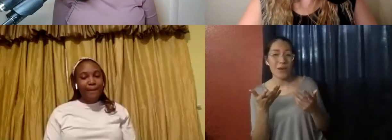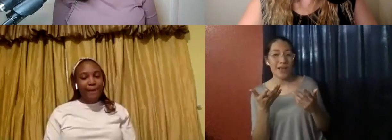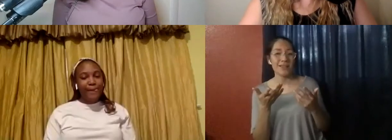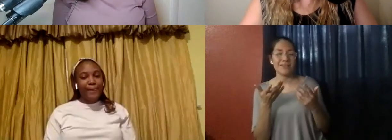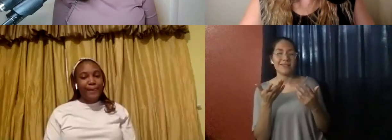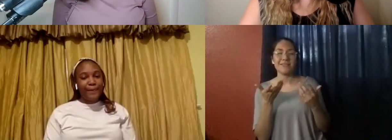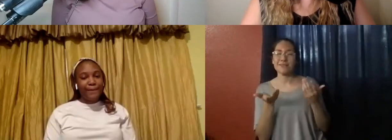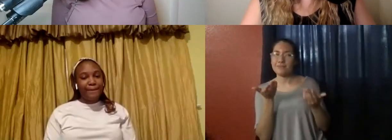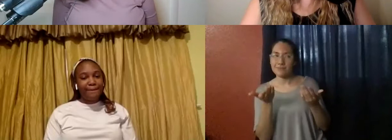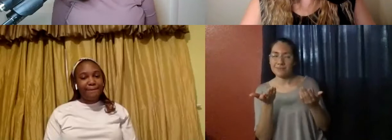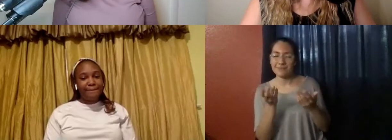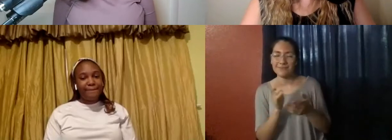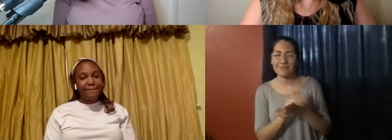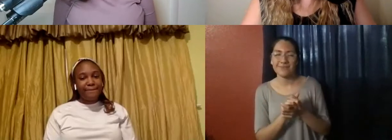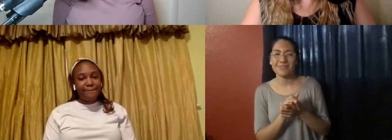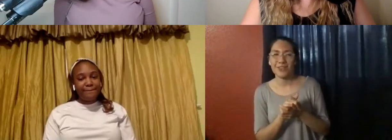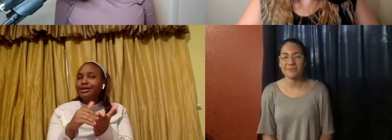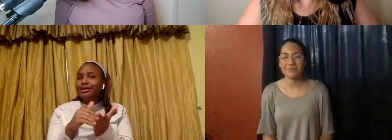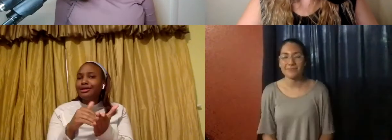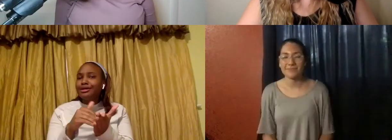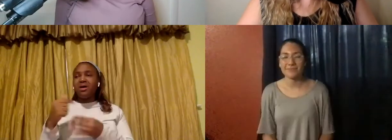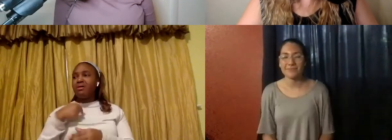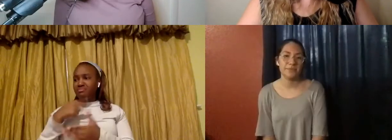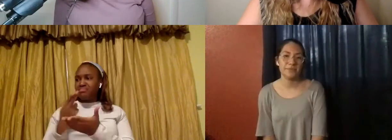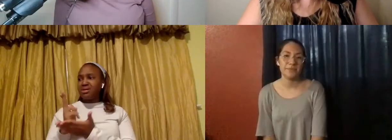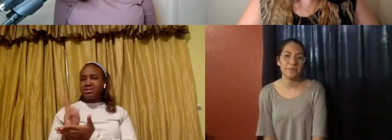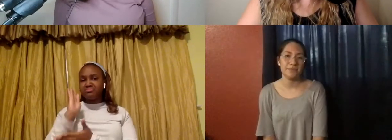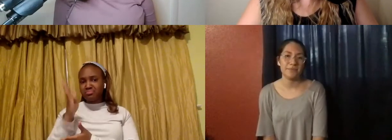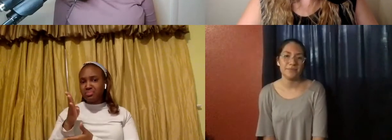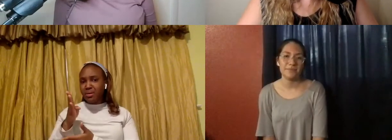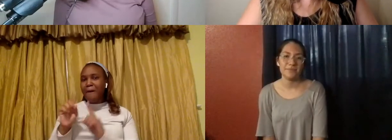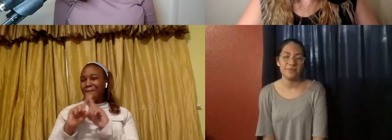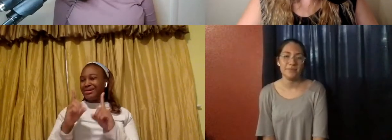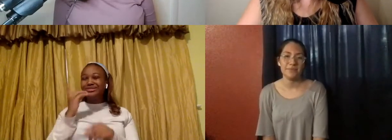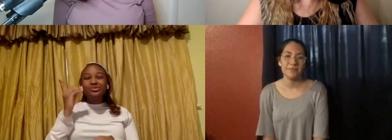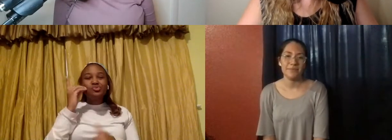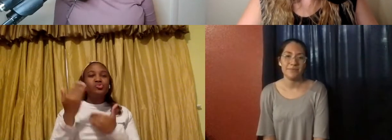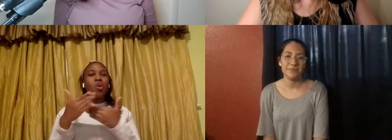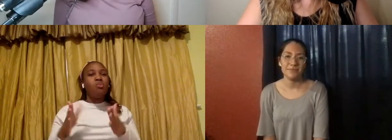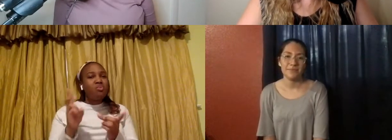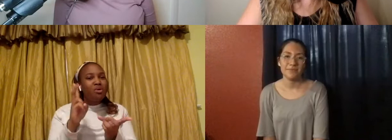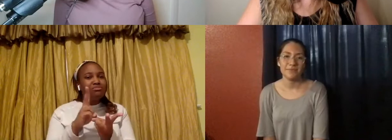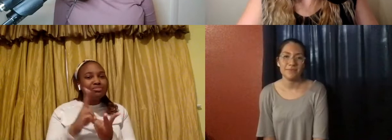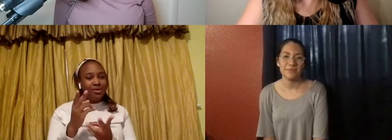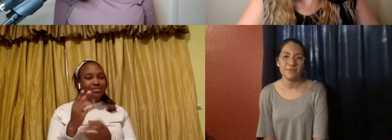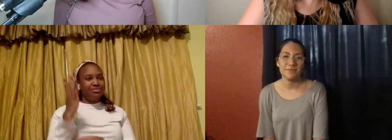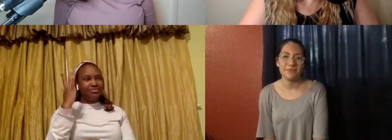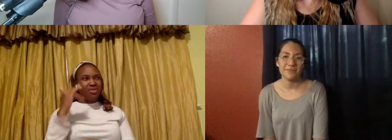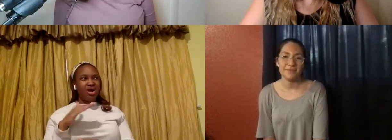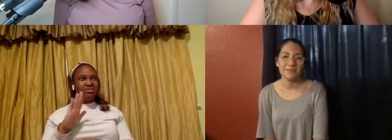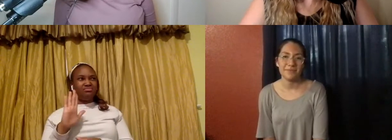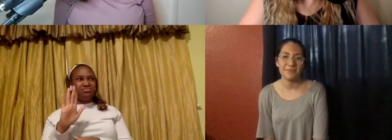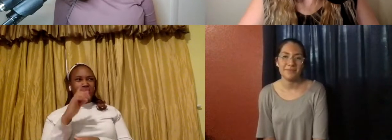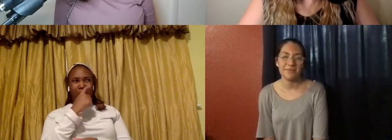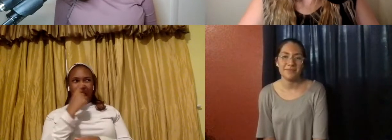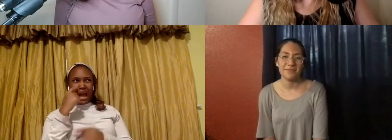tightrope with throwing out his preferences on the jump. This is a dorm room hookup. Like, Why are your eyes open? Like, shut your eyes, you